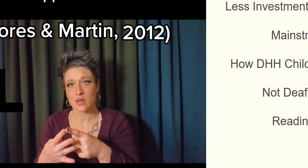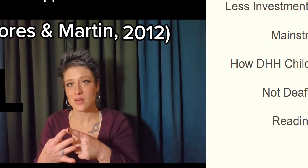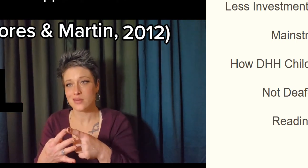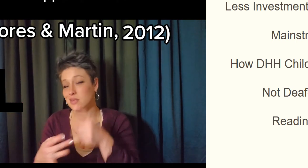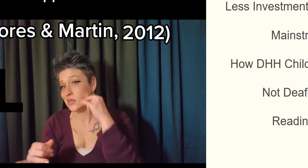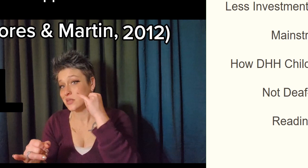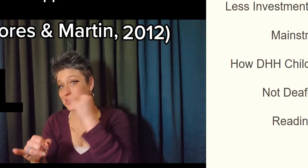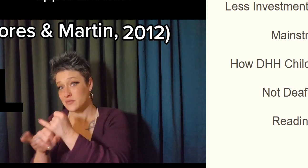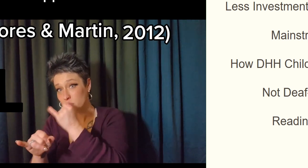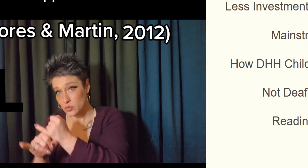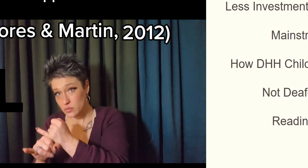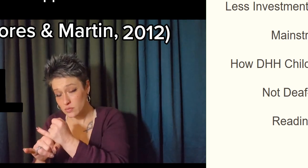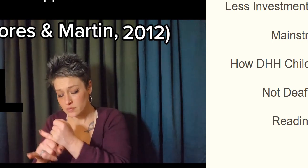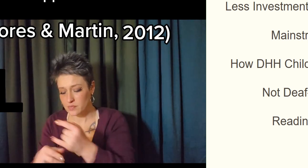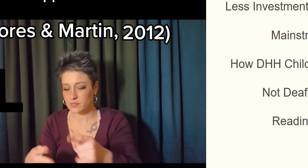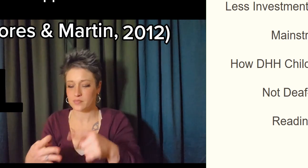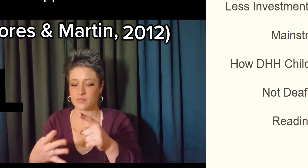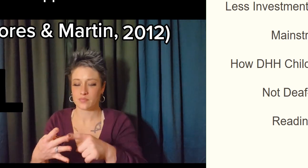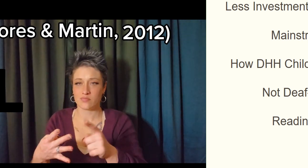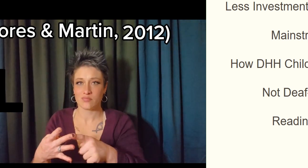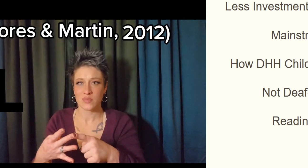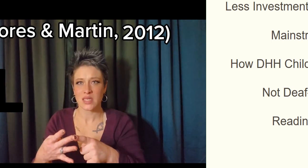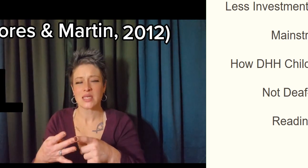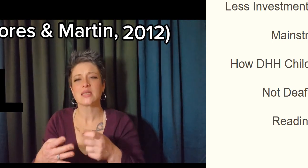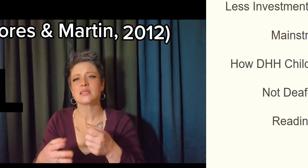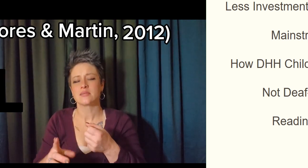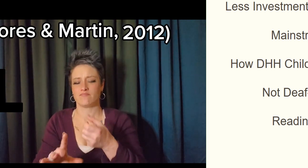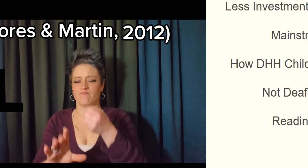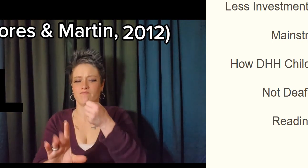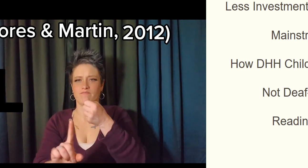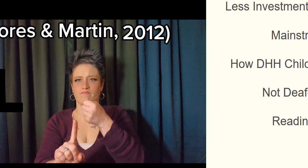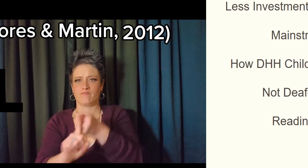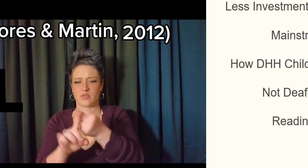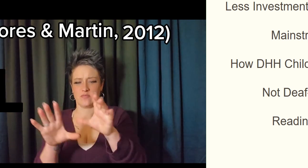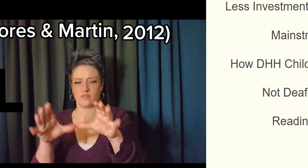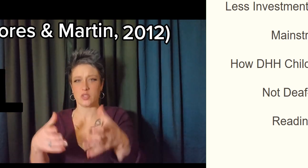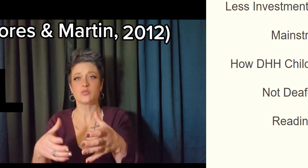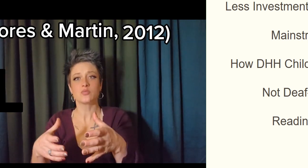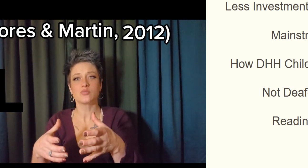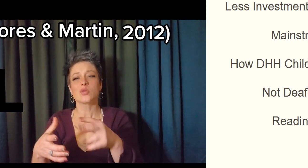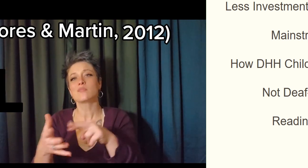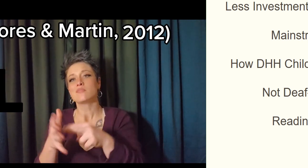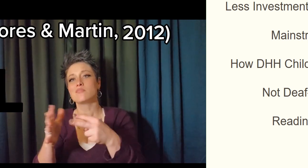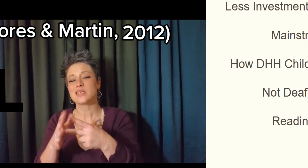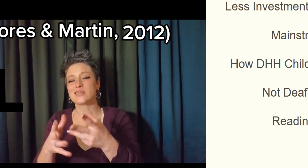whatever is the approach now. So deaf schools,